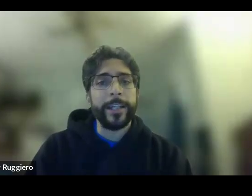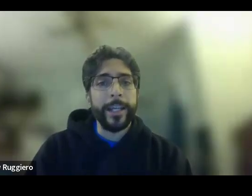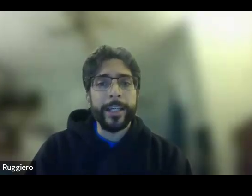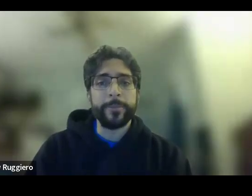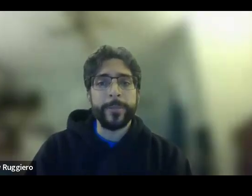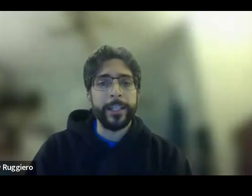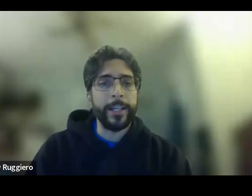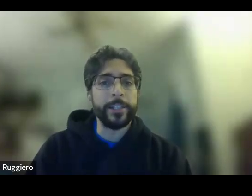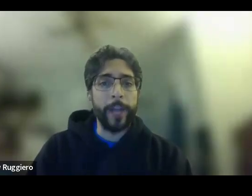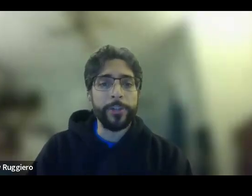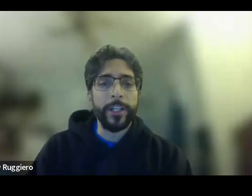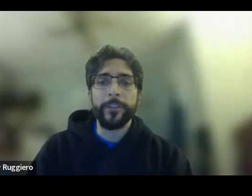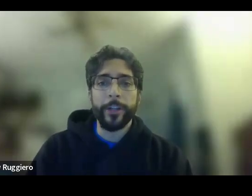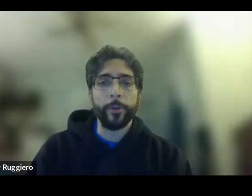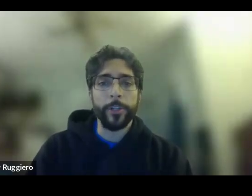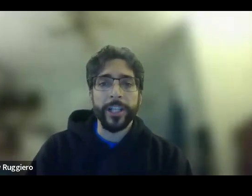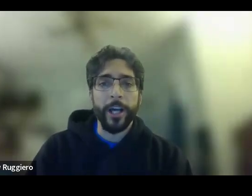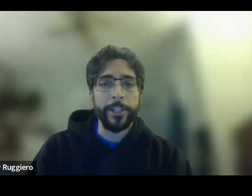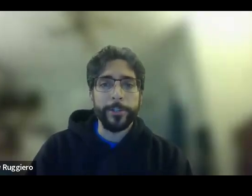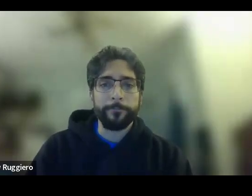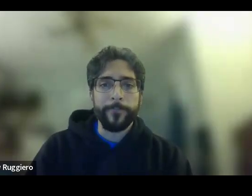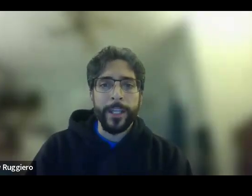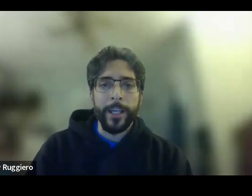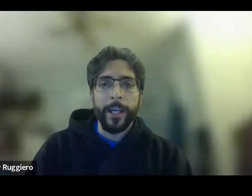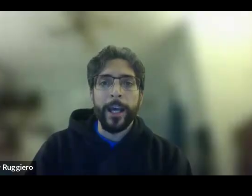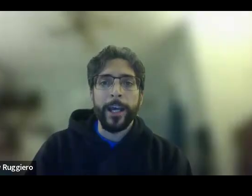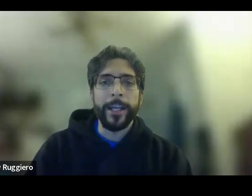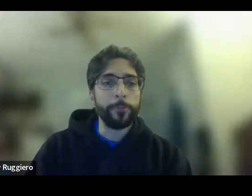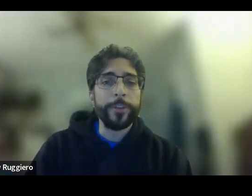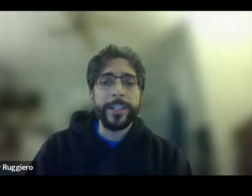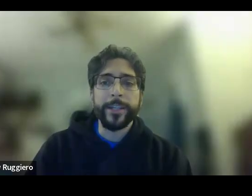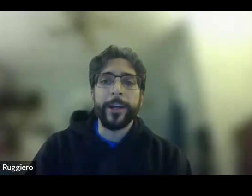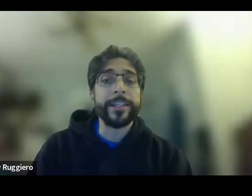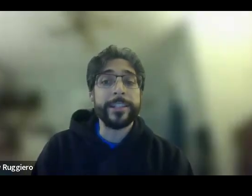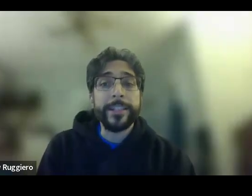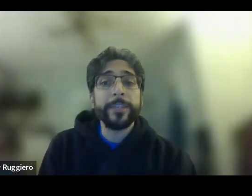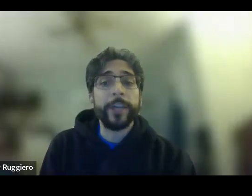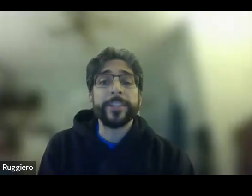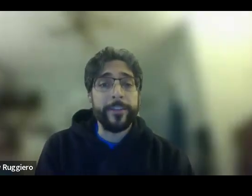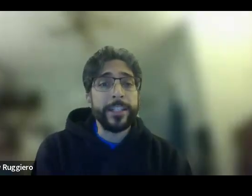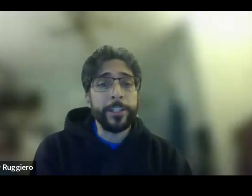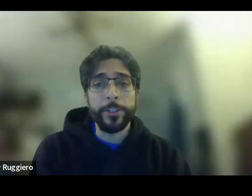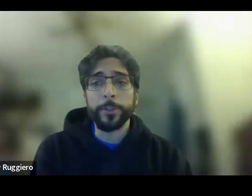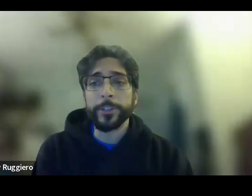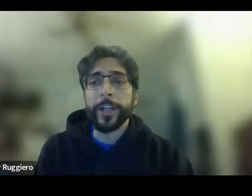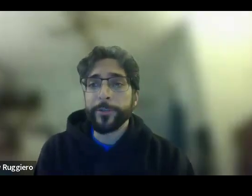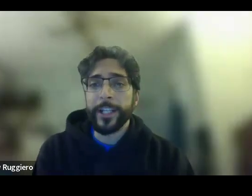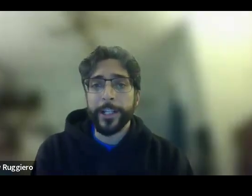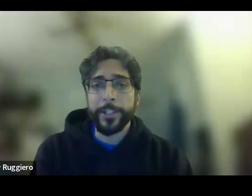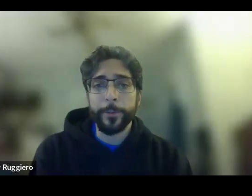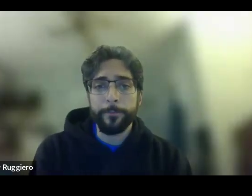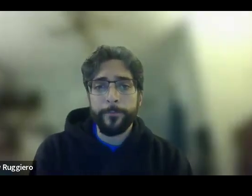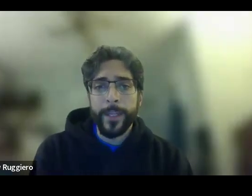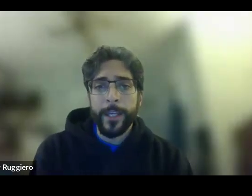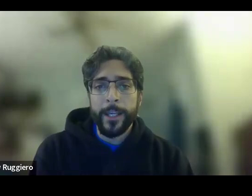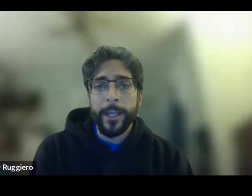School. Tonight, I'm speaking as a graduate of another course to college. I wrote this about ACC when I was 17 years old and graduating